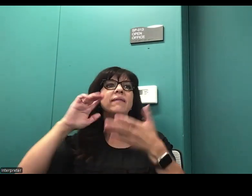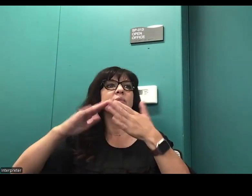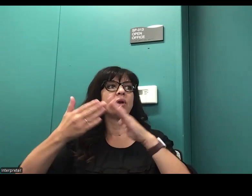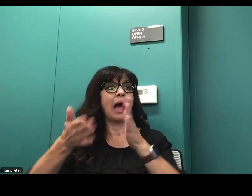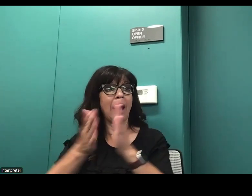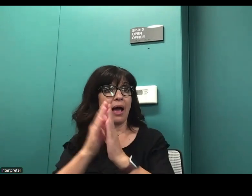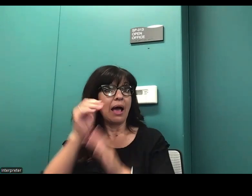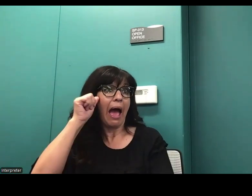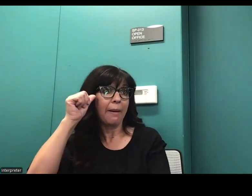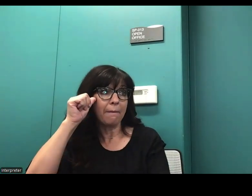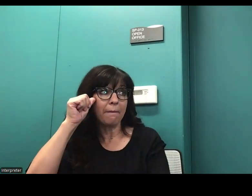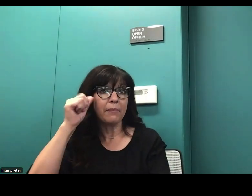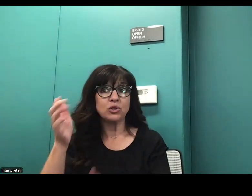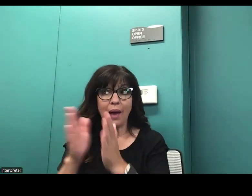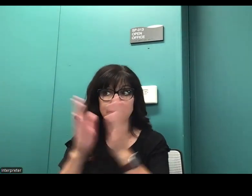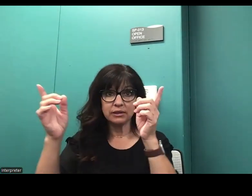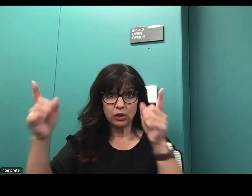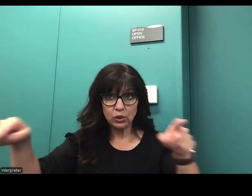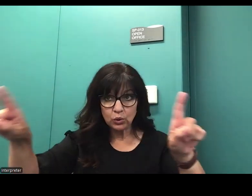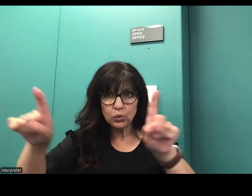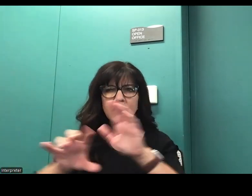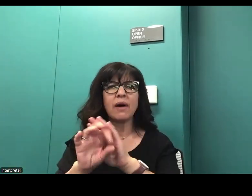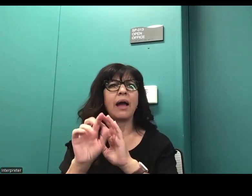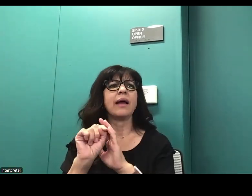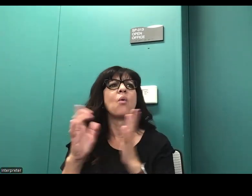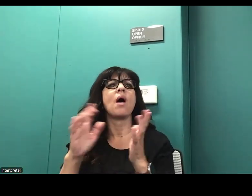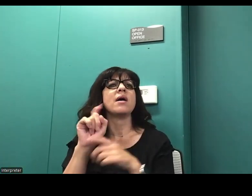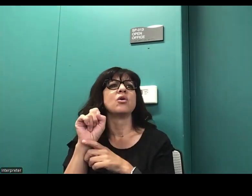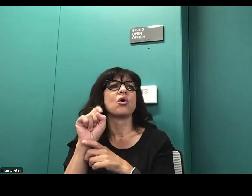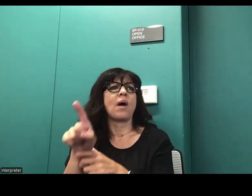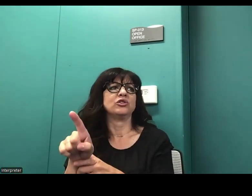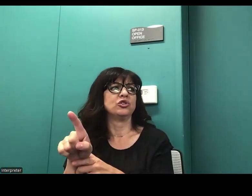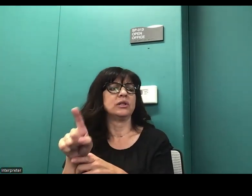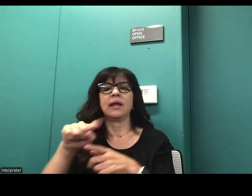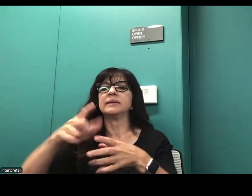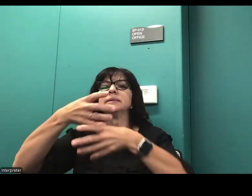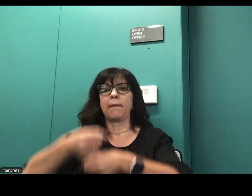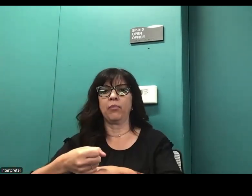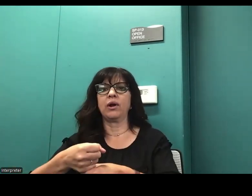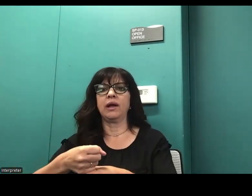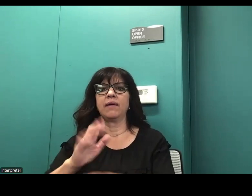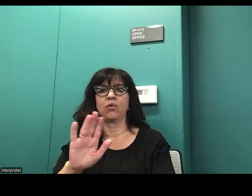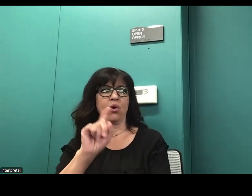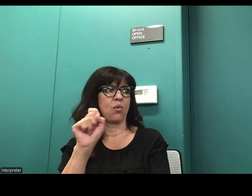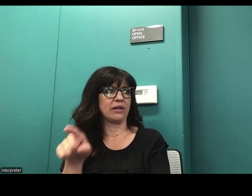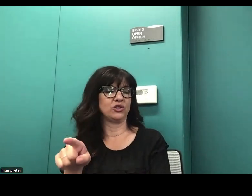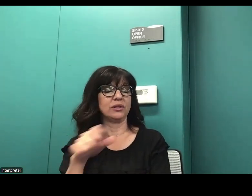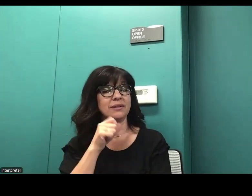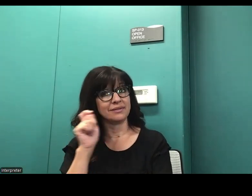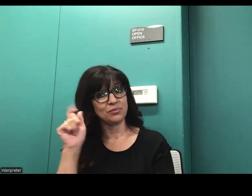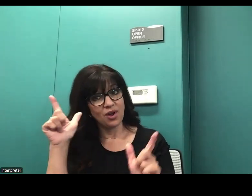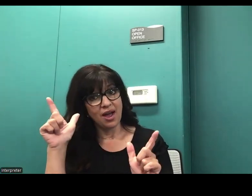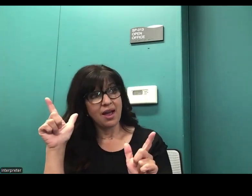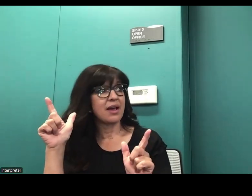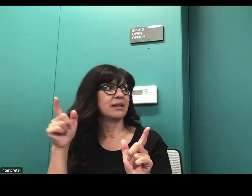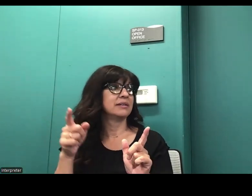asked Adam to ask you to find out what questions you had. This is a summary, not surprising.